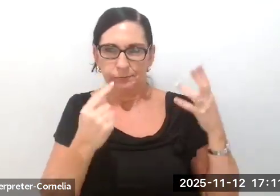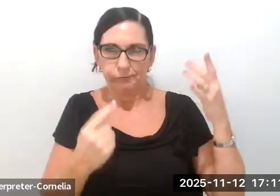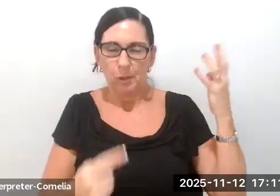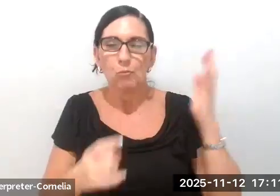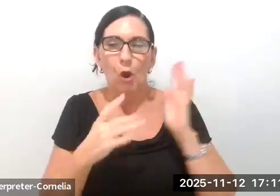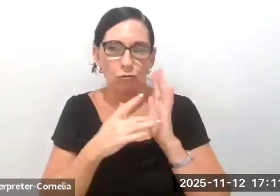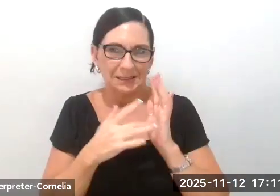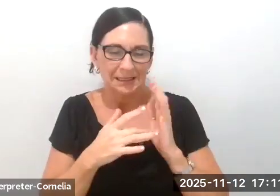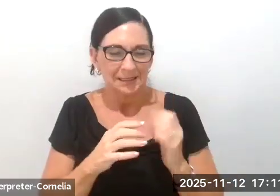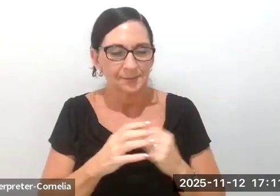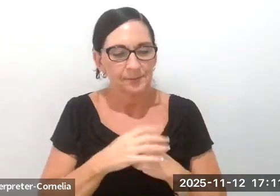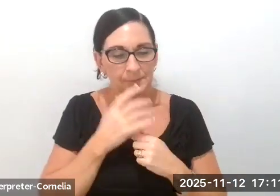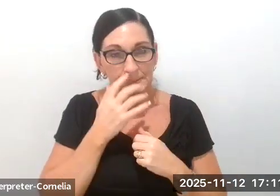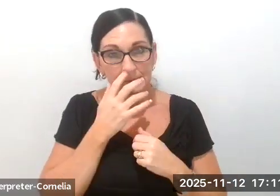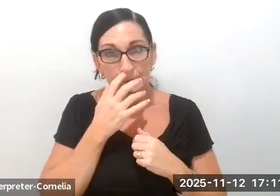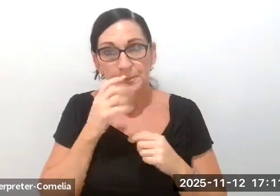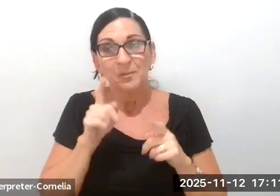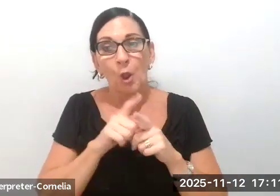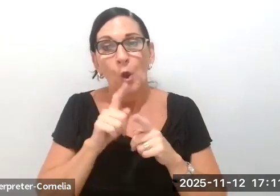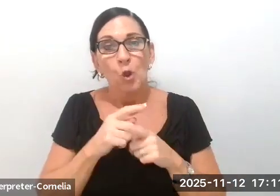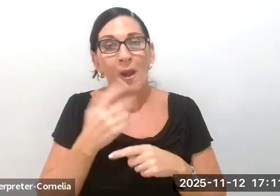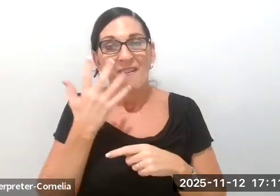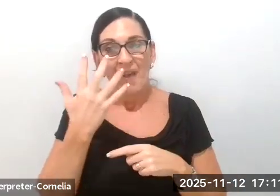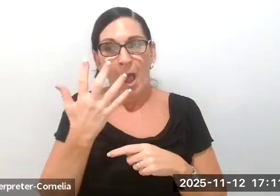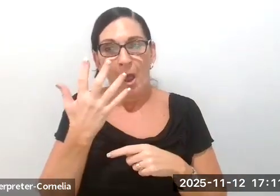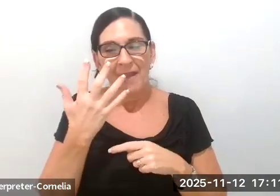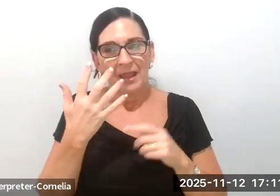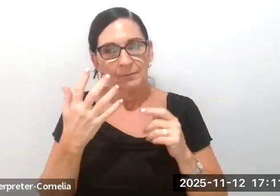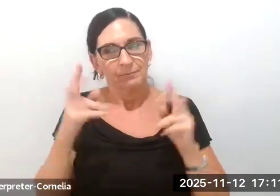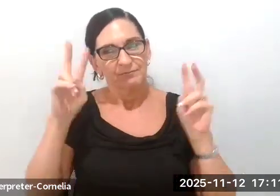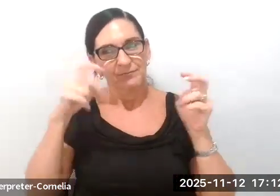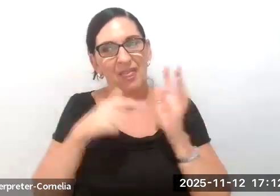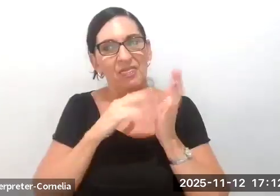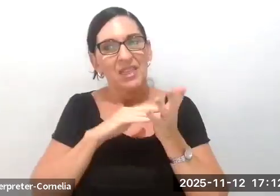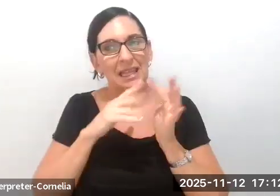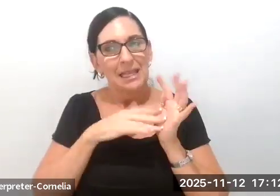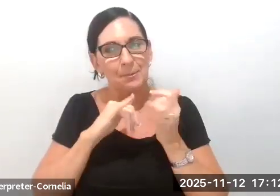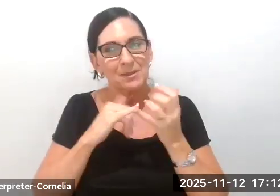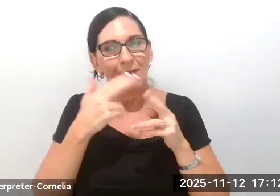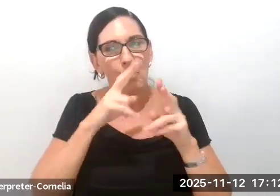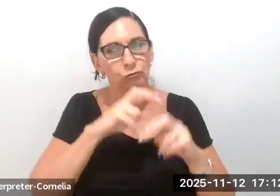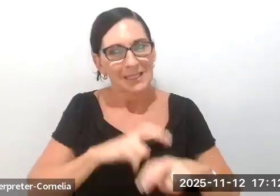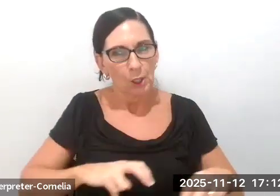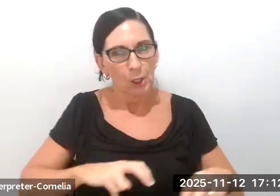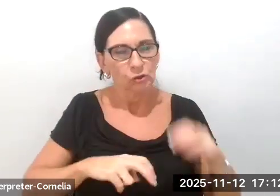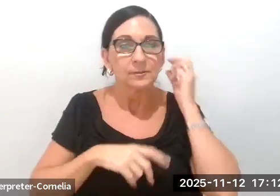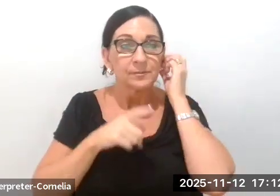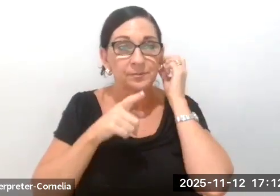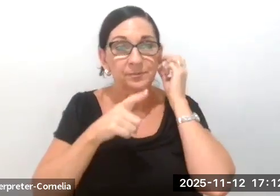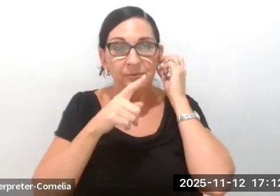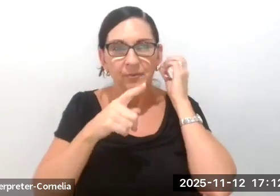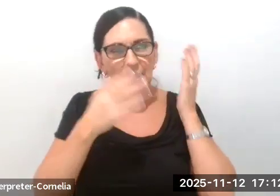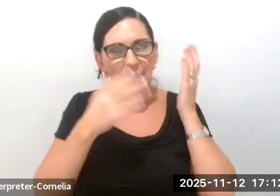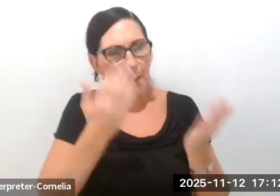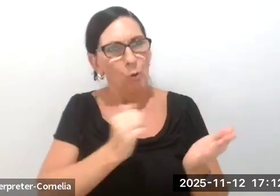are. We also have 5 underpinning themes of the research agenda: upholding the rights of people with